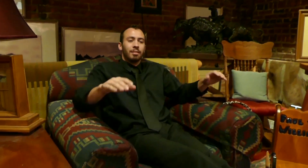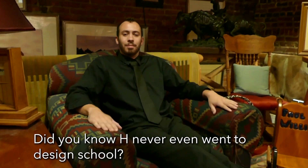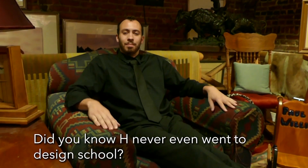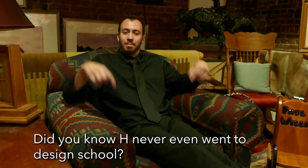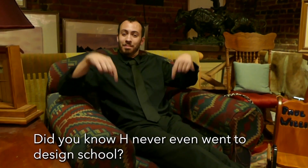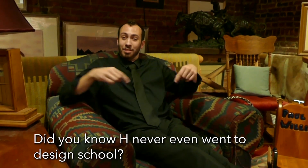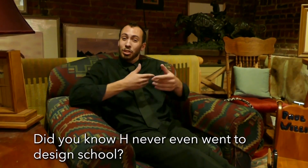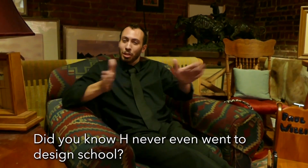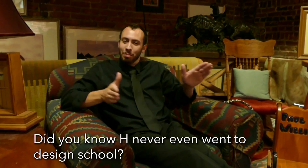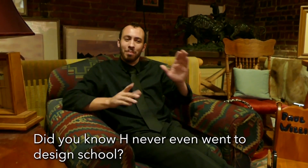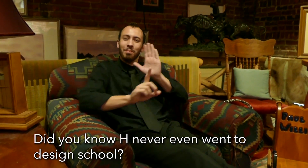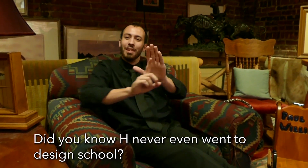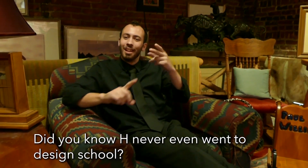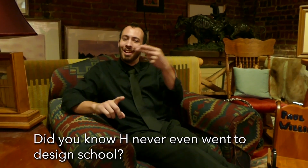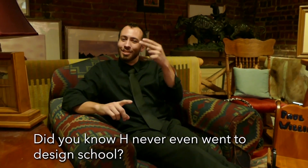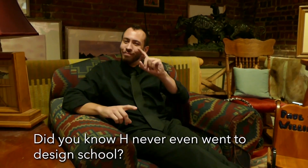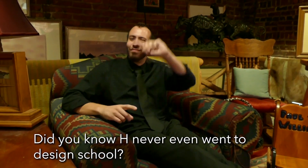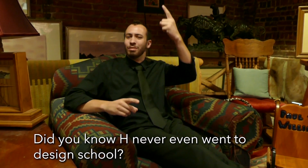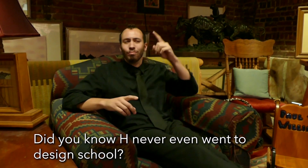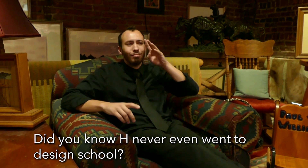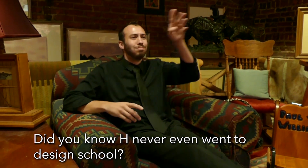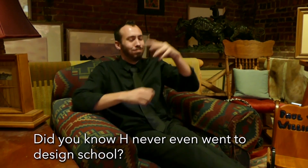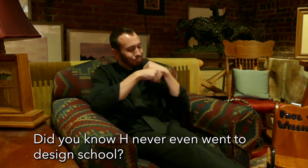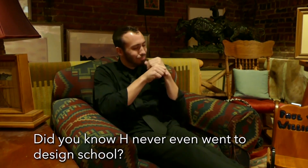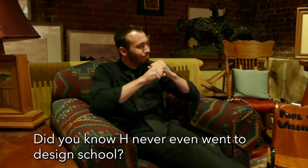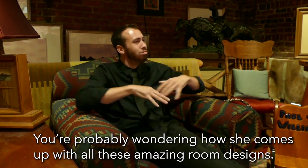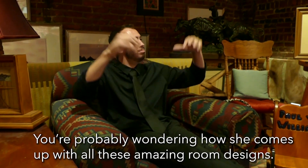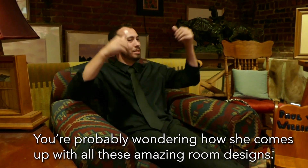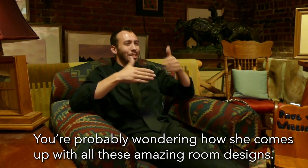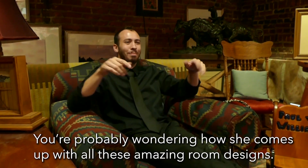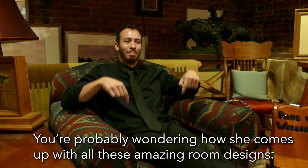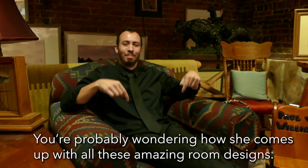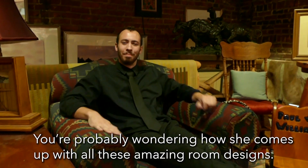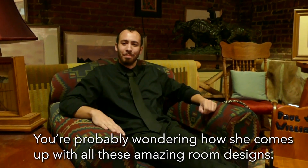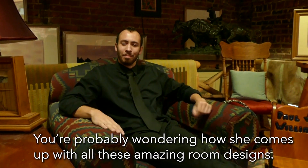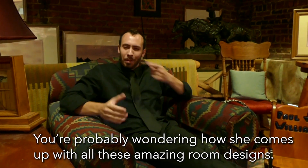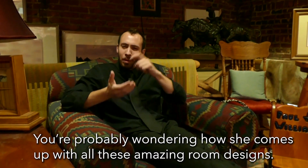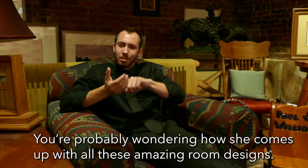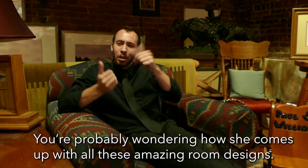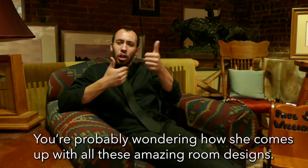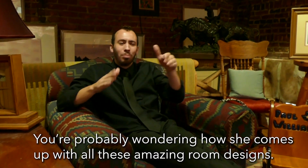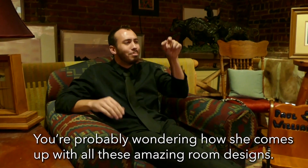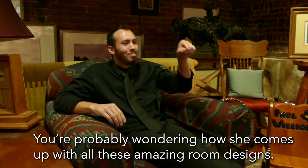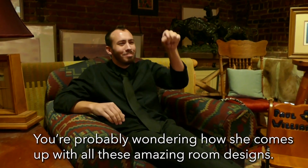Did you know H never even went to design school? You're probably wondering how she comes up with all these amazing room